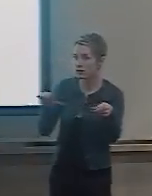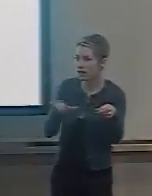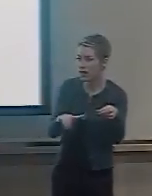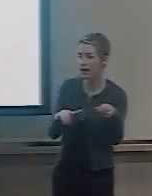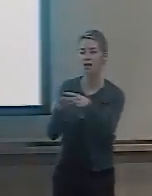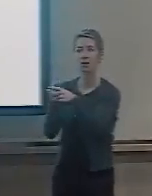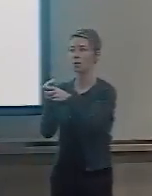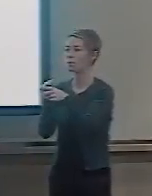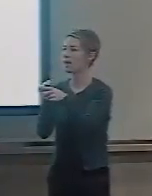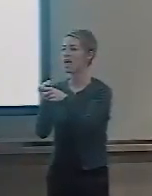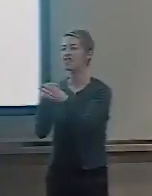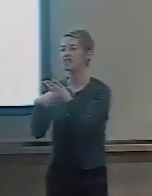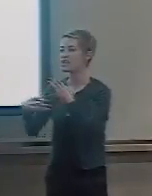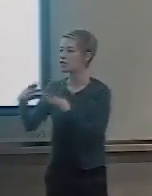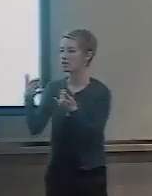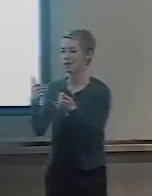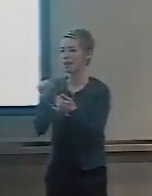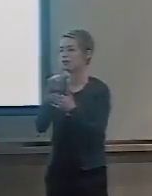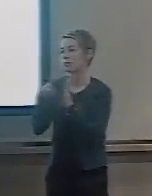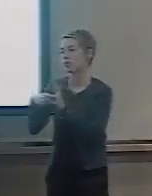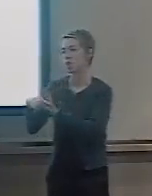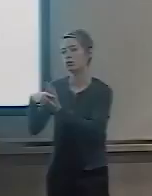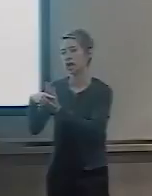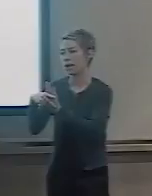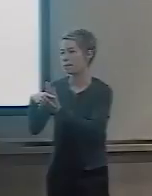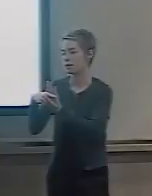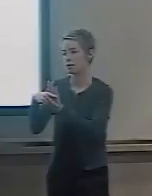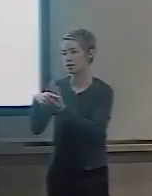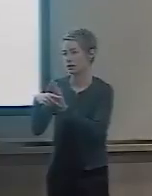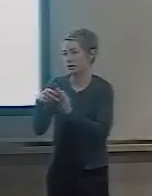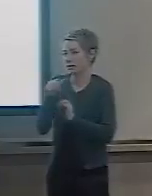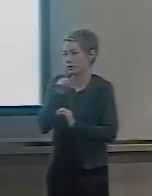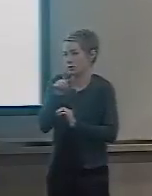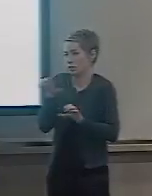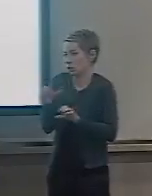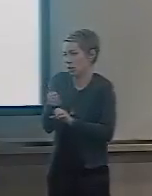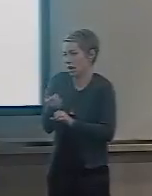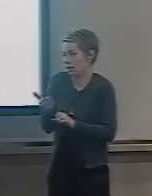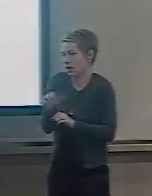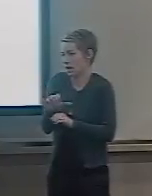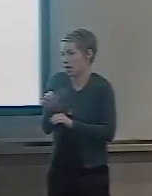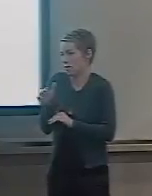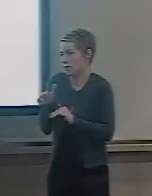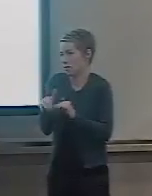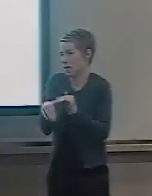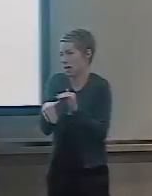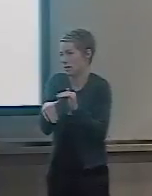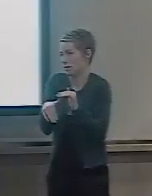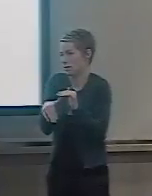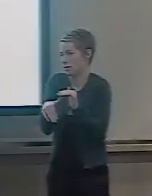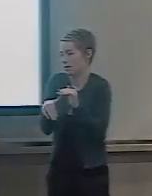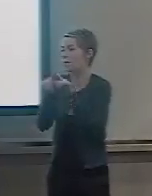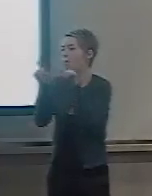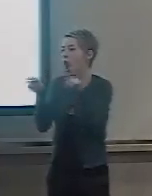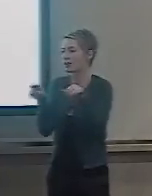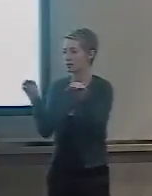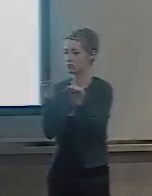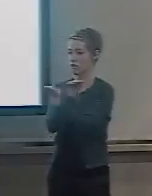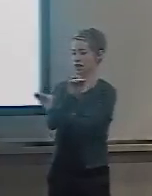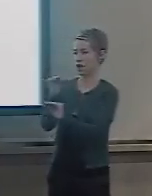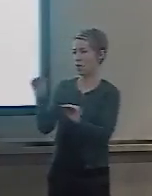right now is just a prototype. It doesn't actually do anything other than moving boxes around.